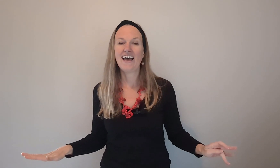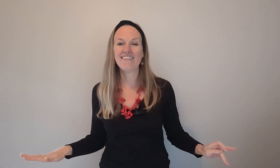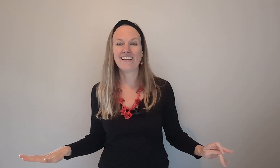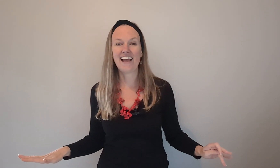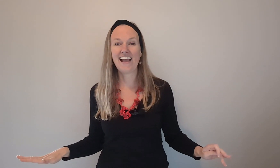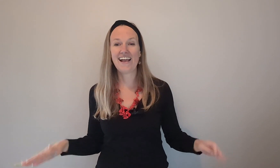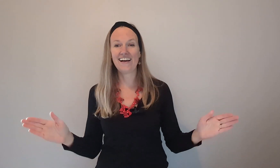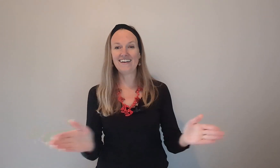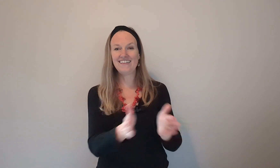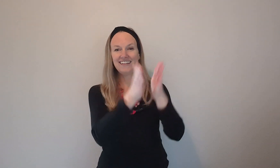And then hail